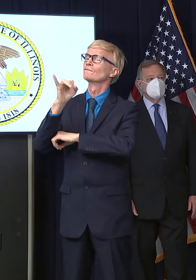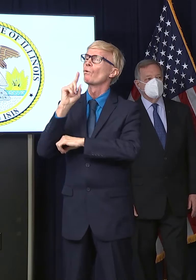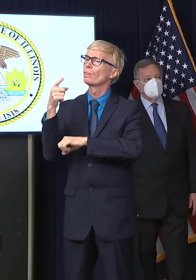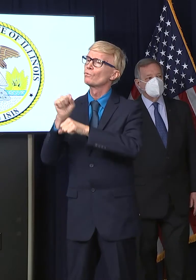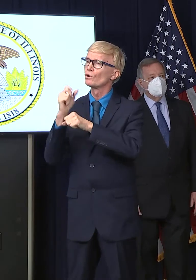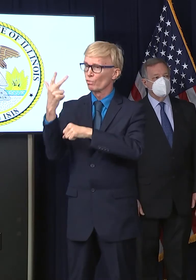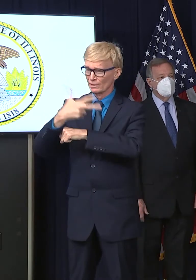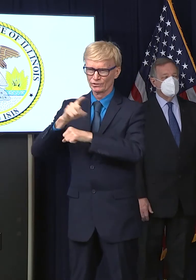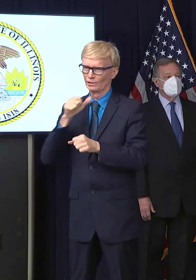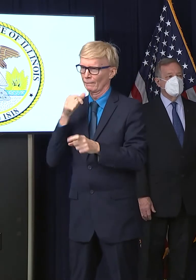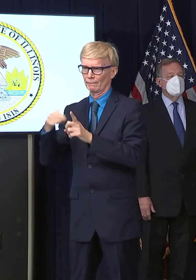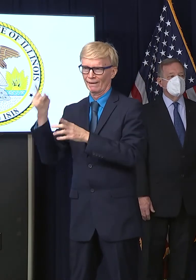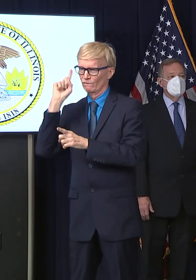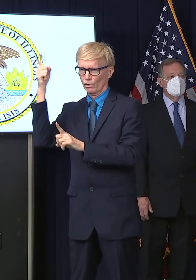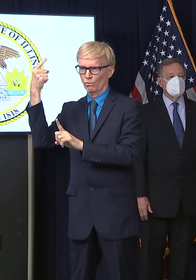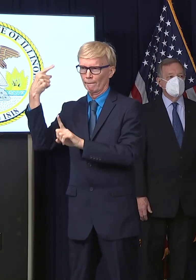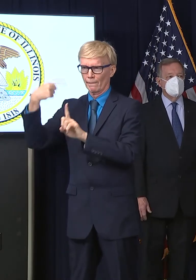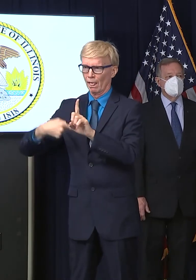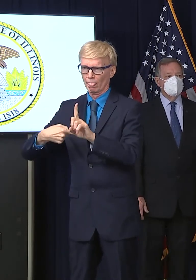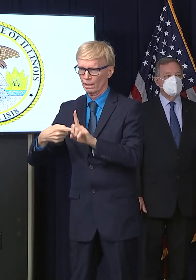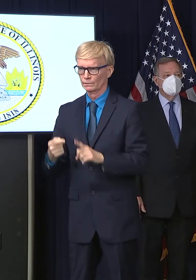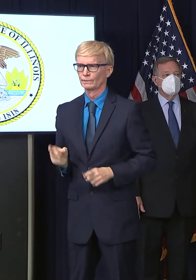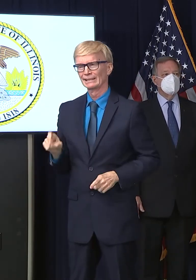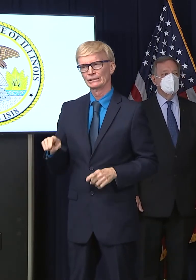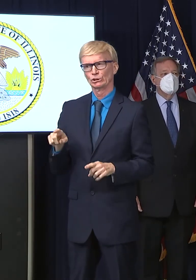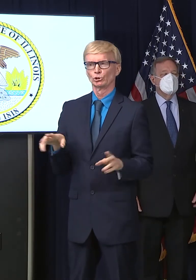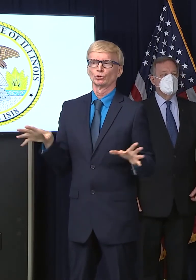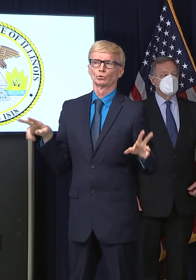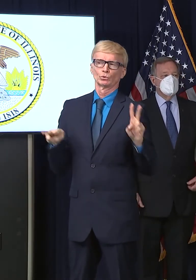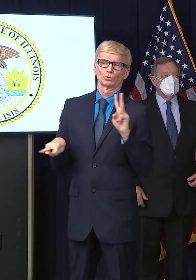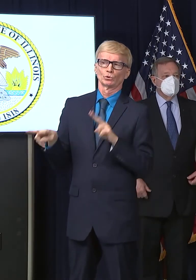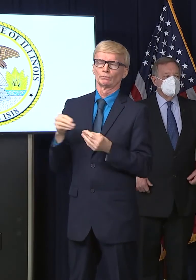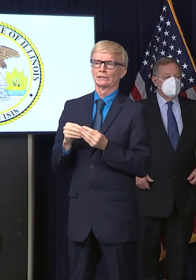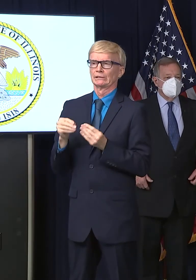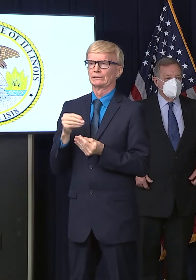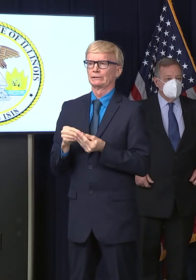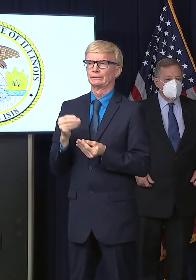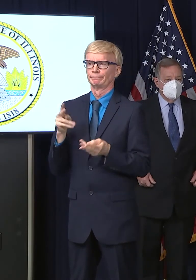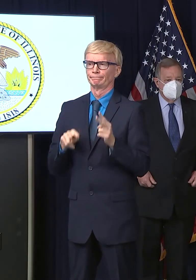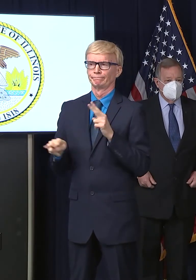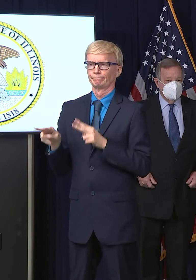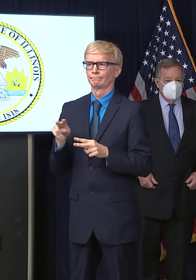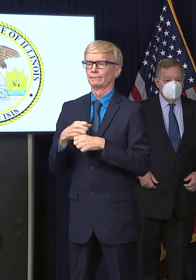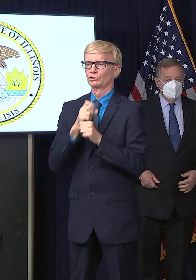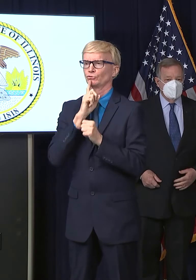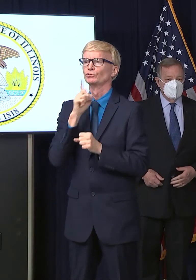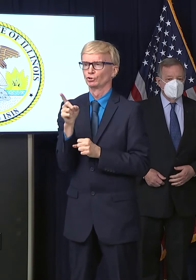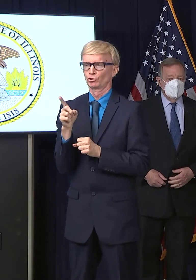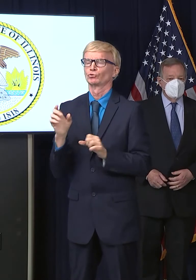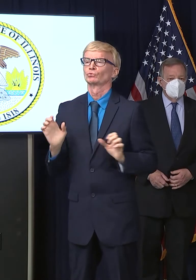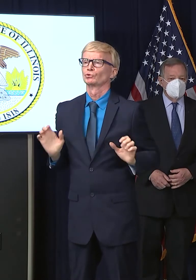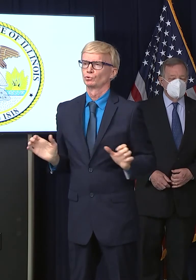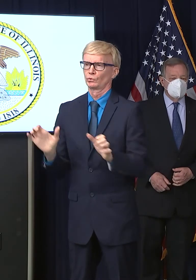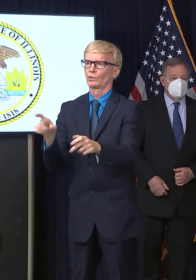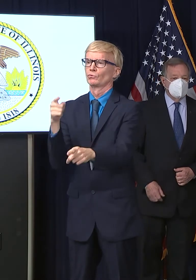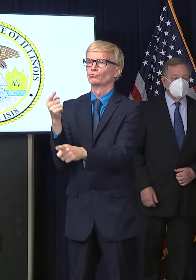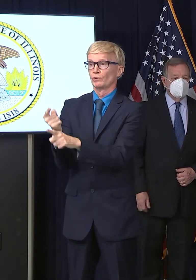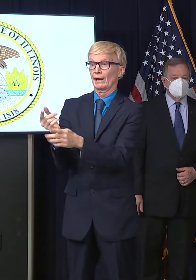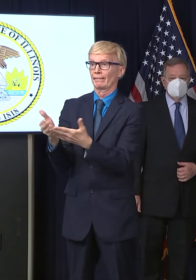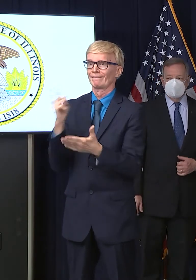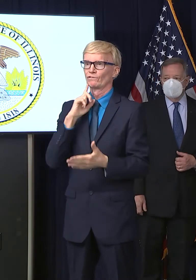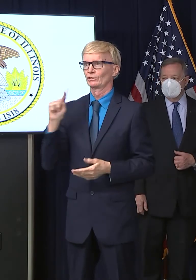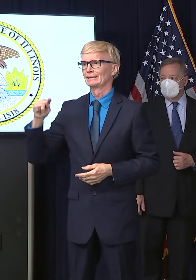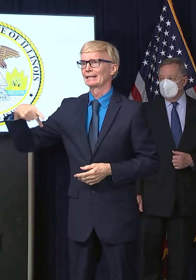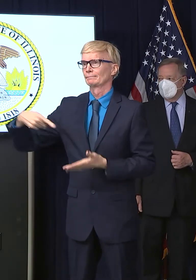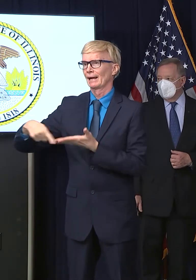And so, we need to tighten our belts and make sure that we're doing the right thing for the taxpayers of the state of Illinois. All right,